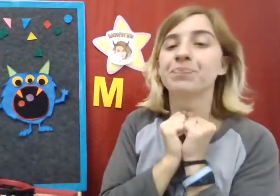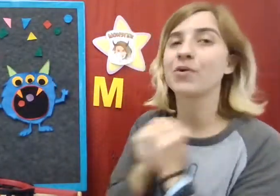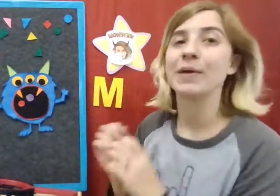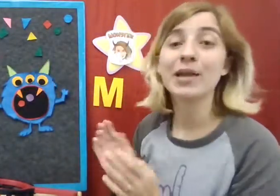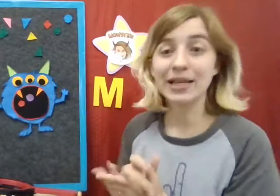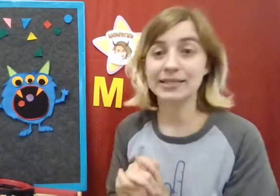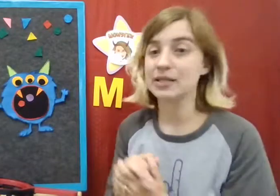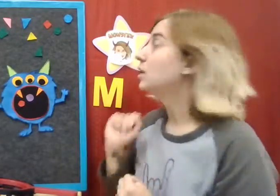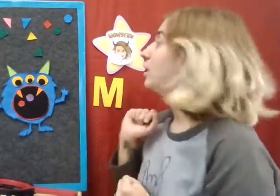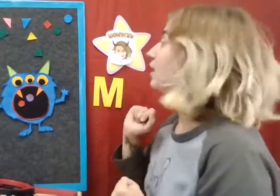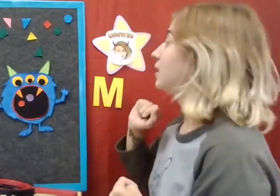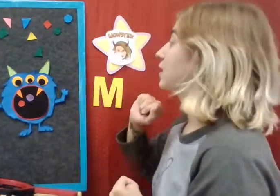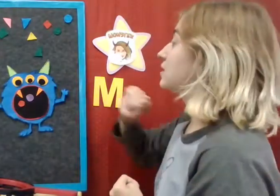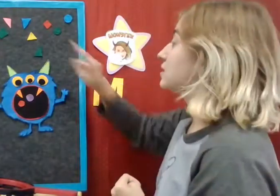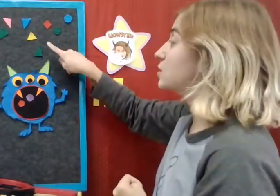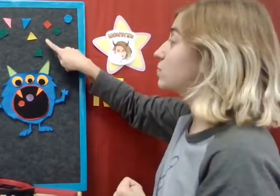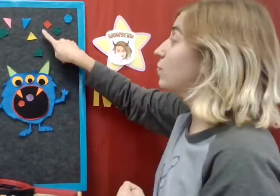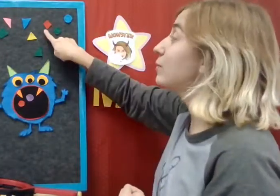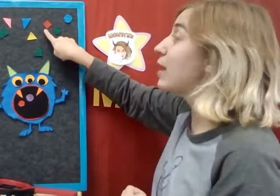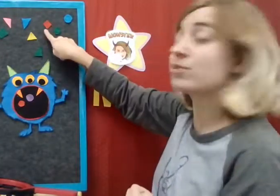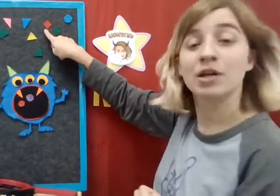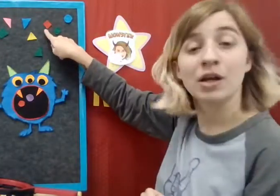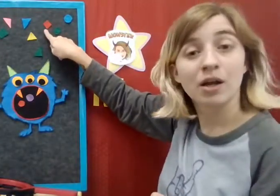Okay, let's see. Is this one round?